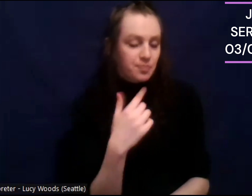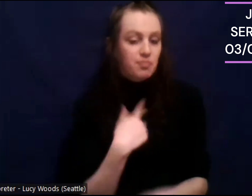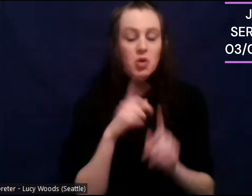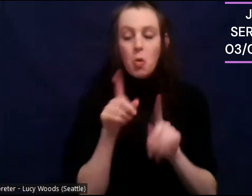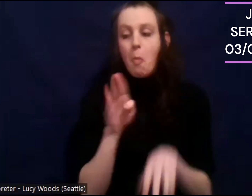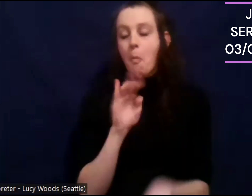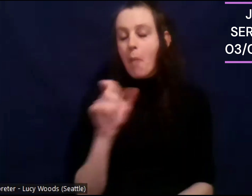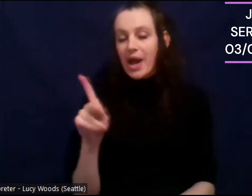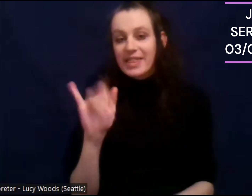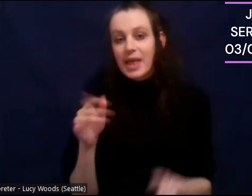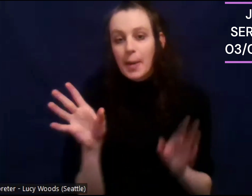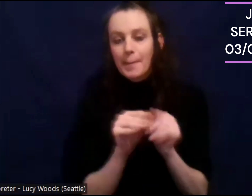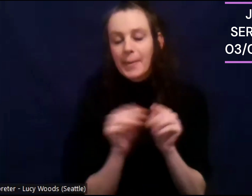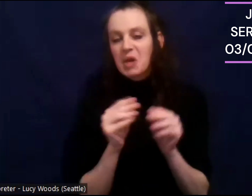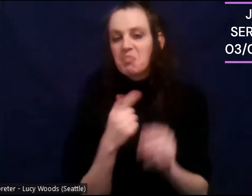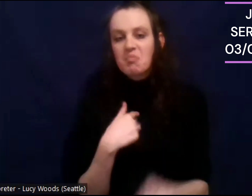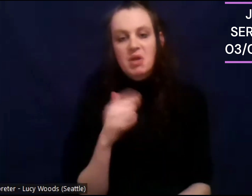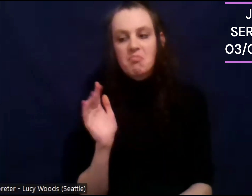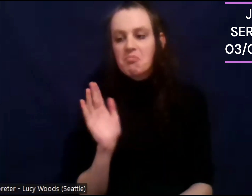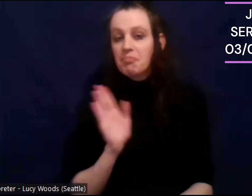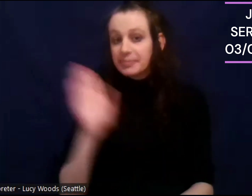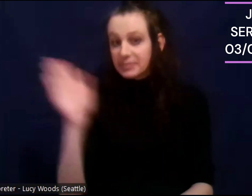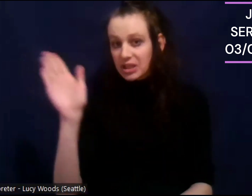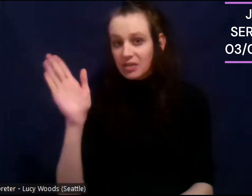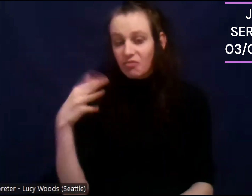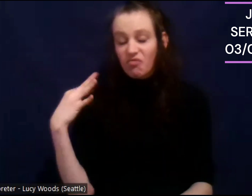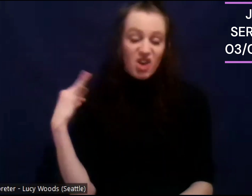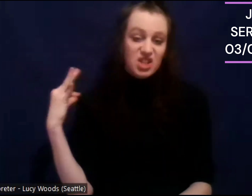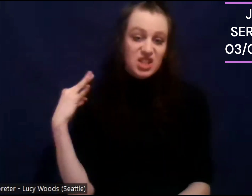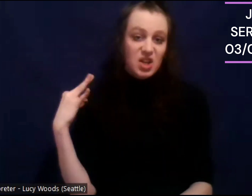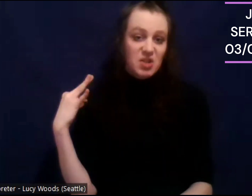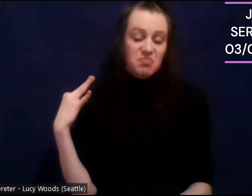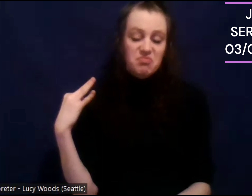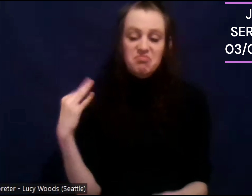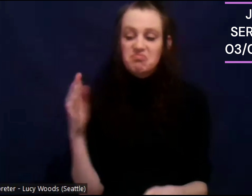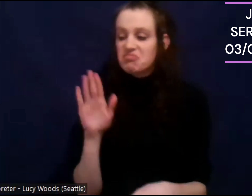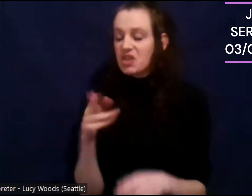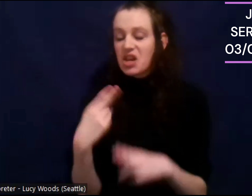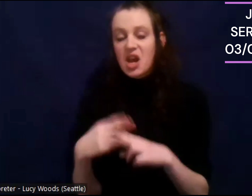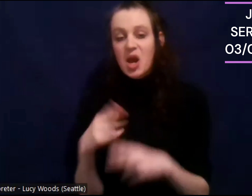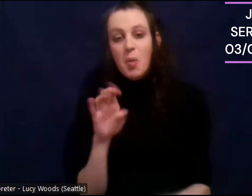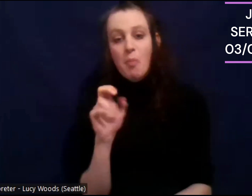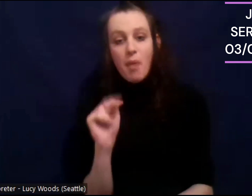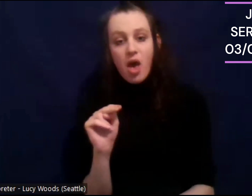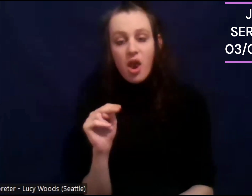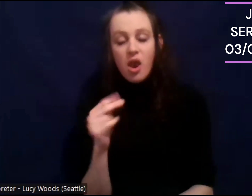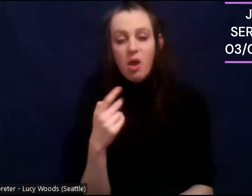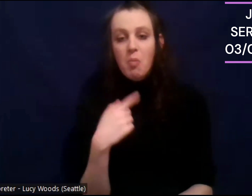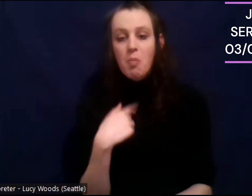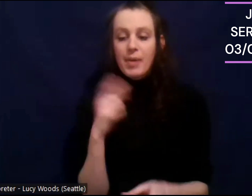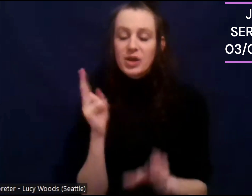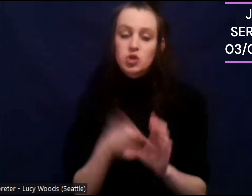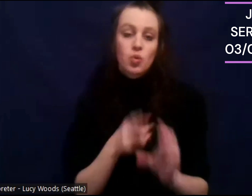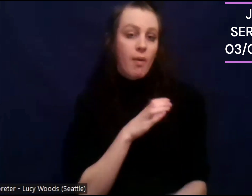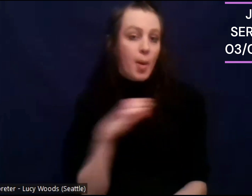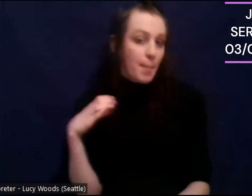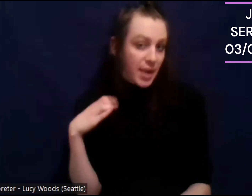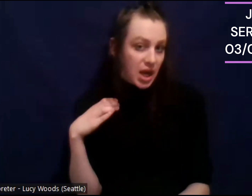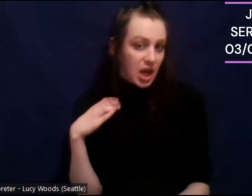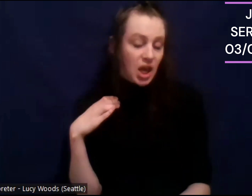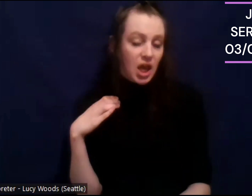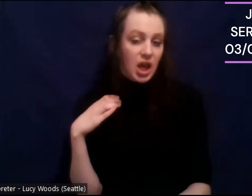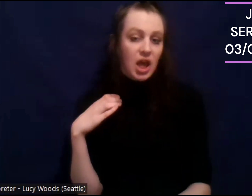I reached my hand out and I met that guy. His name is Ben, and I jumped on the committee for SERCYPAA. And then through that, I met the people that were